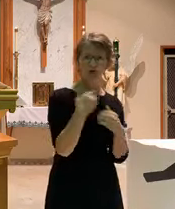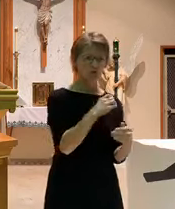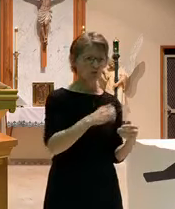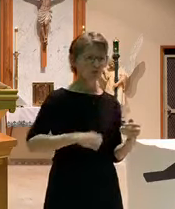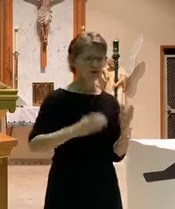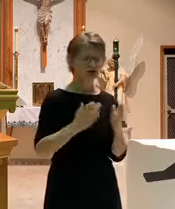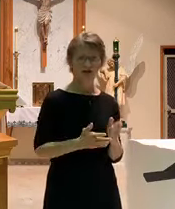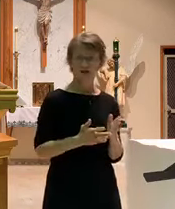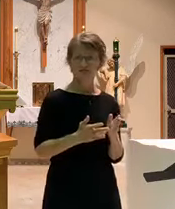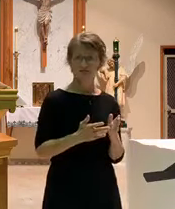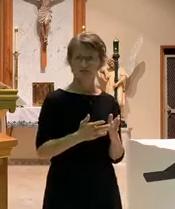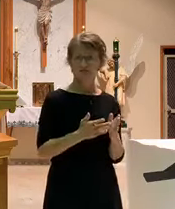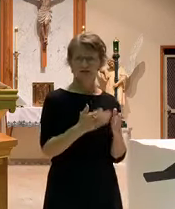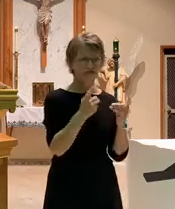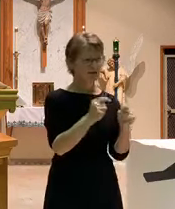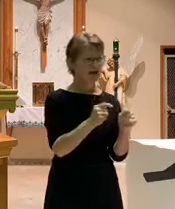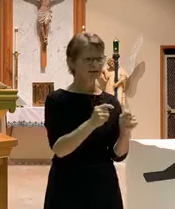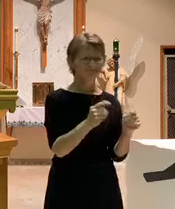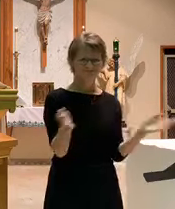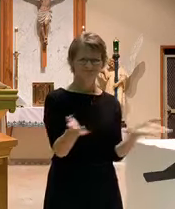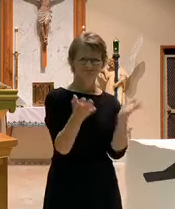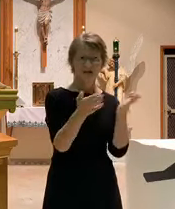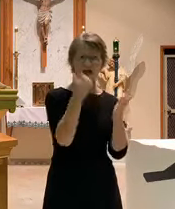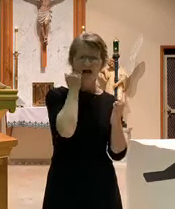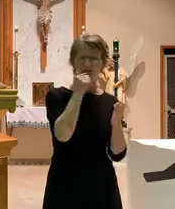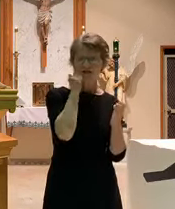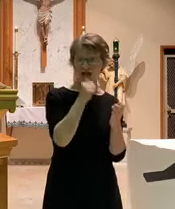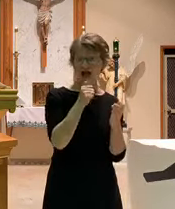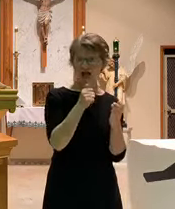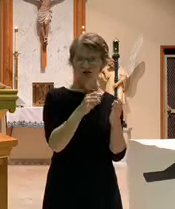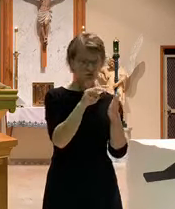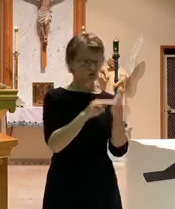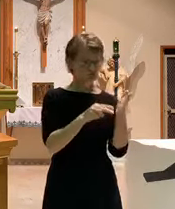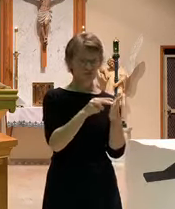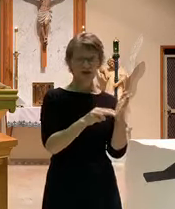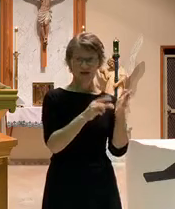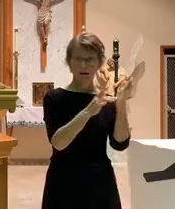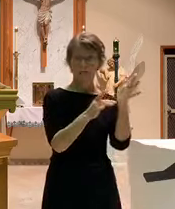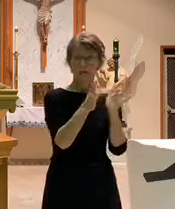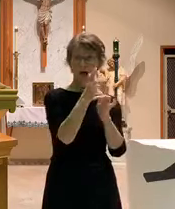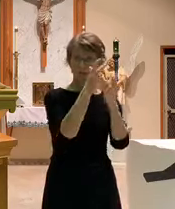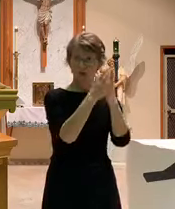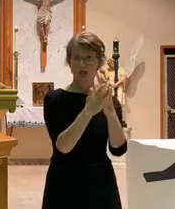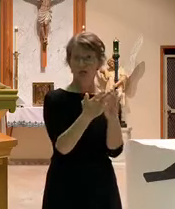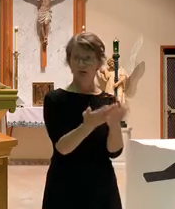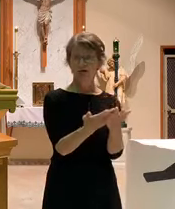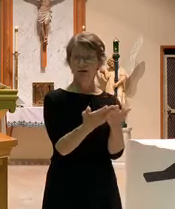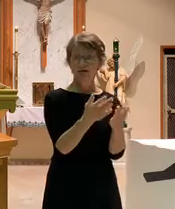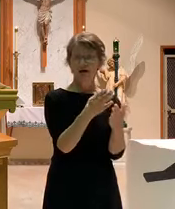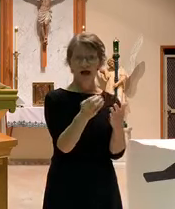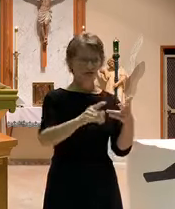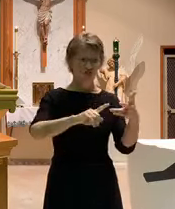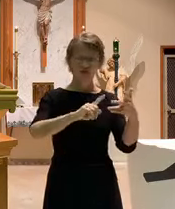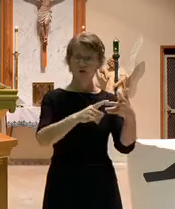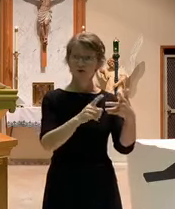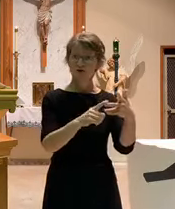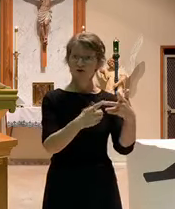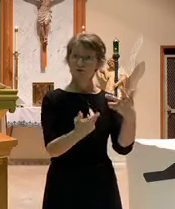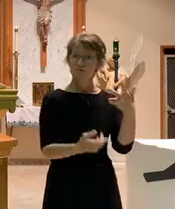day, even if only a few minutes, to gaze upon Christ by reading the Bible. And